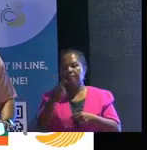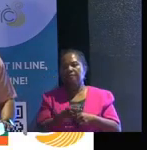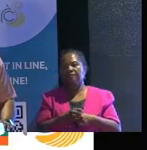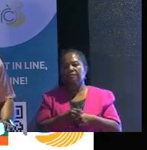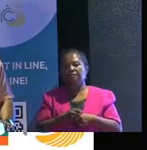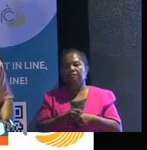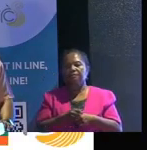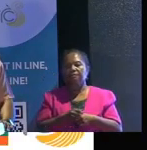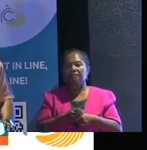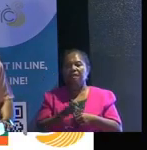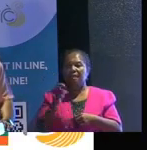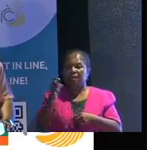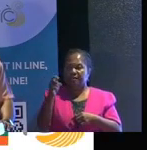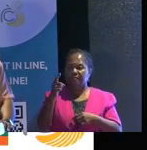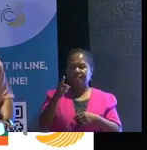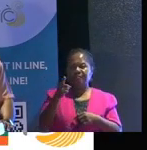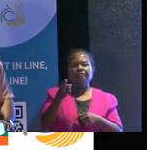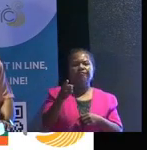2, if you